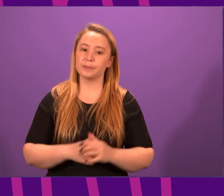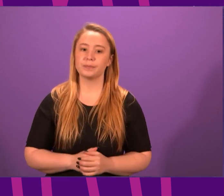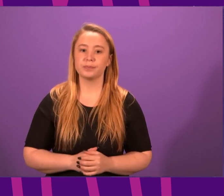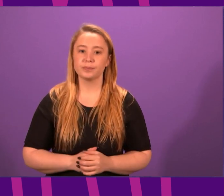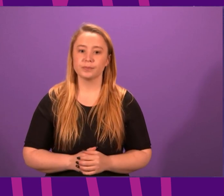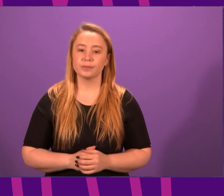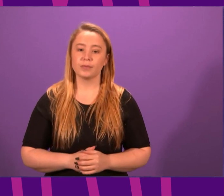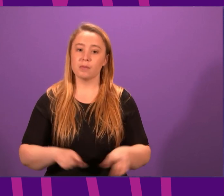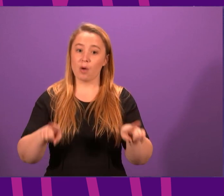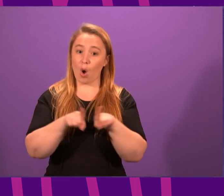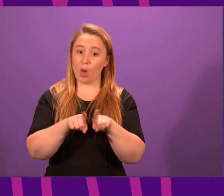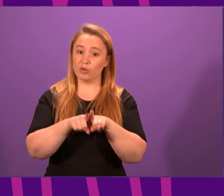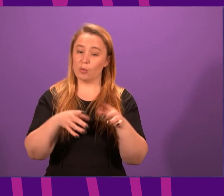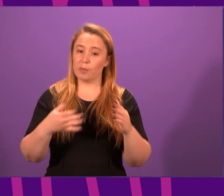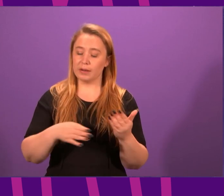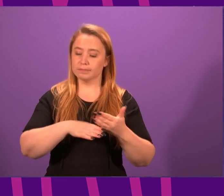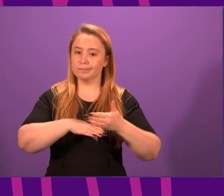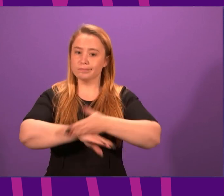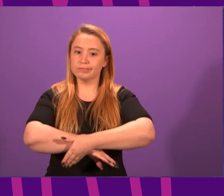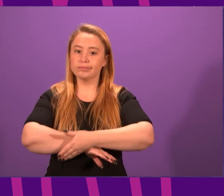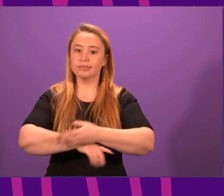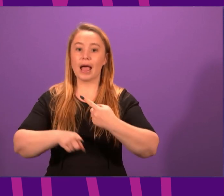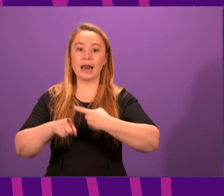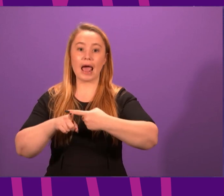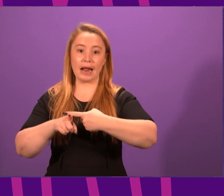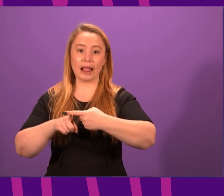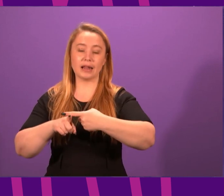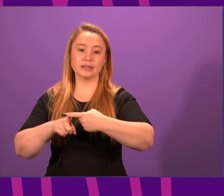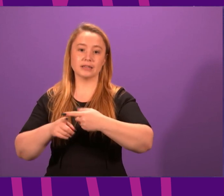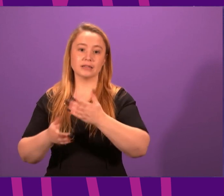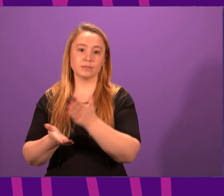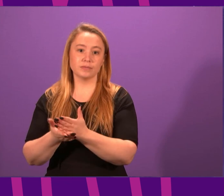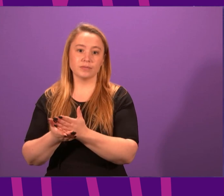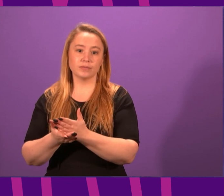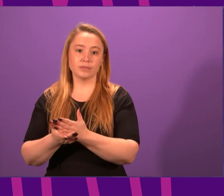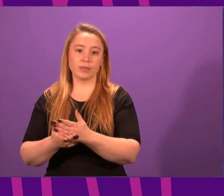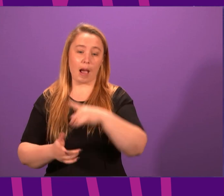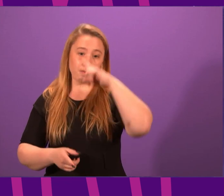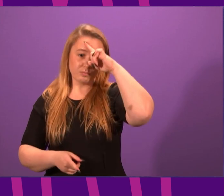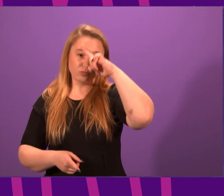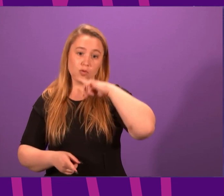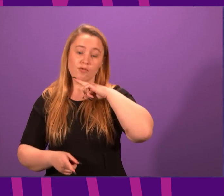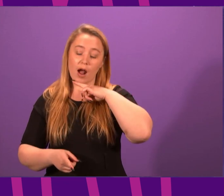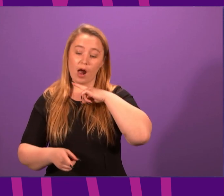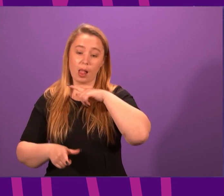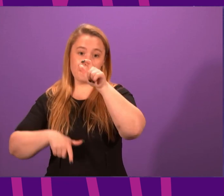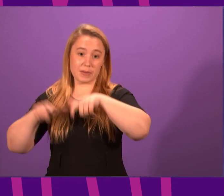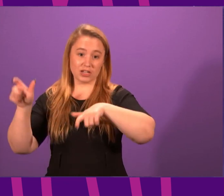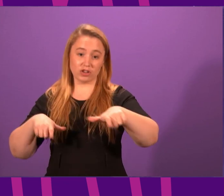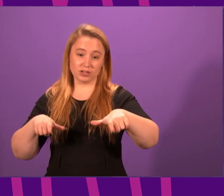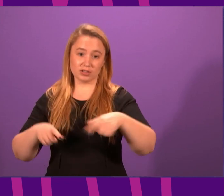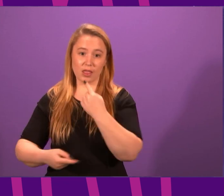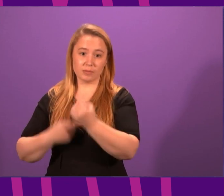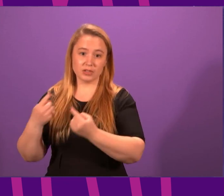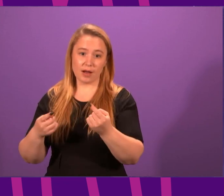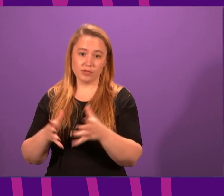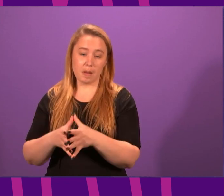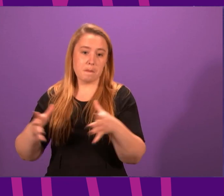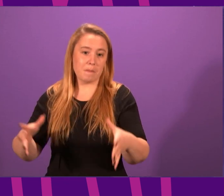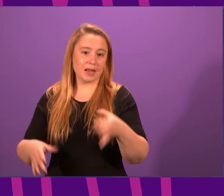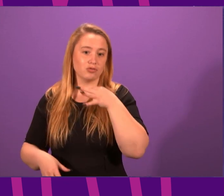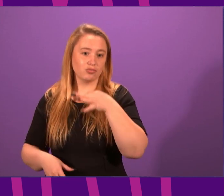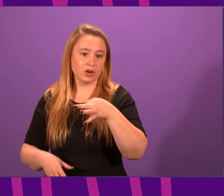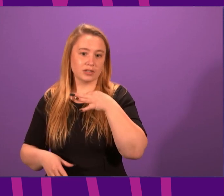lot of work done, particularly down south, on the profiling of patients, those patients who are most at risk of